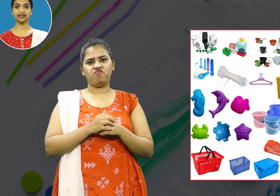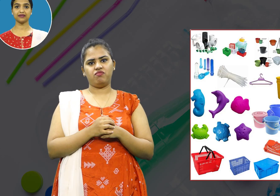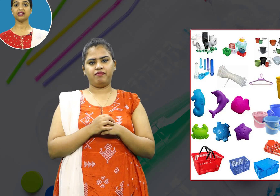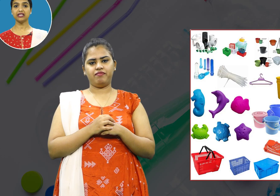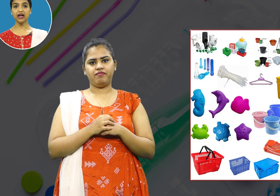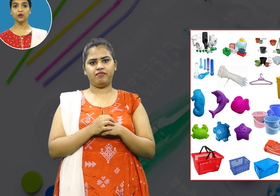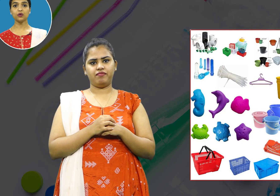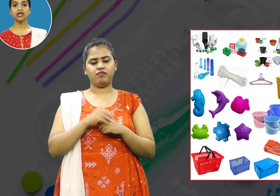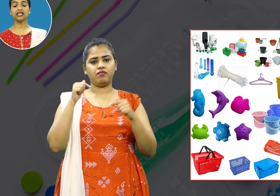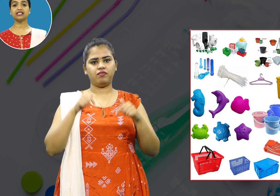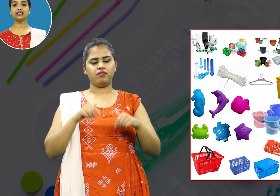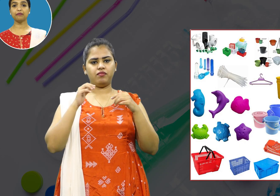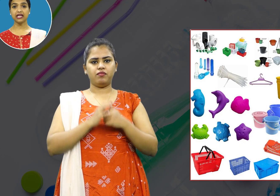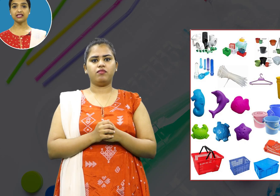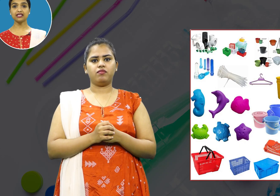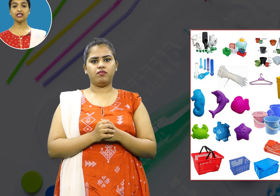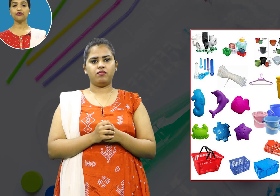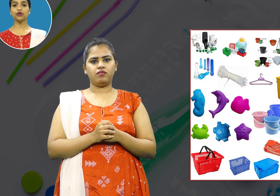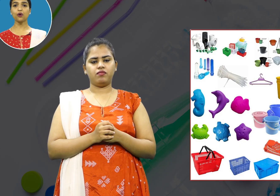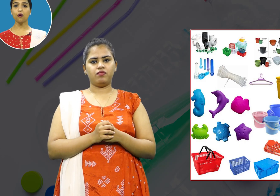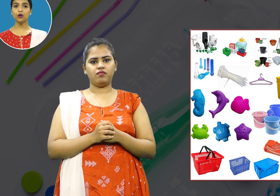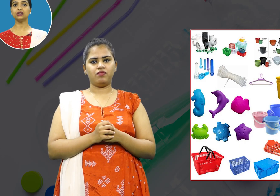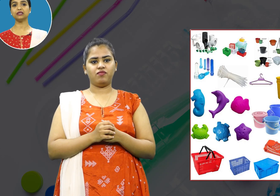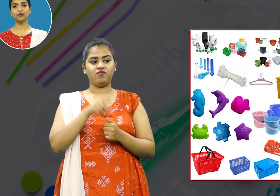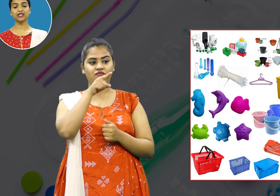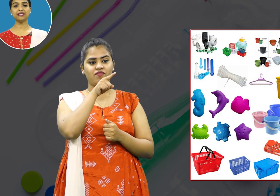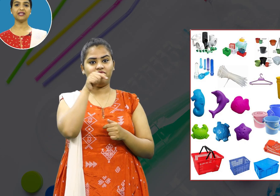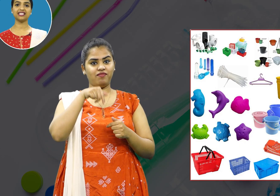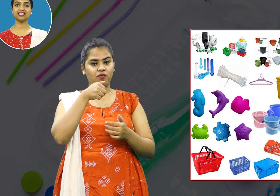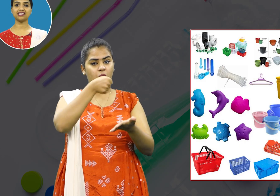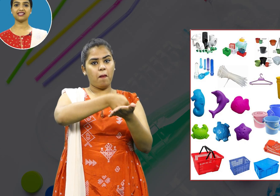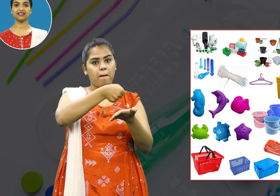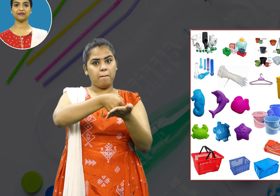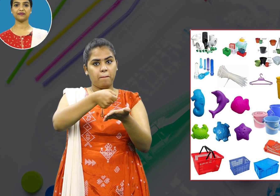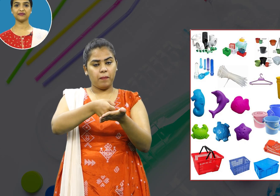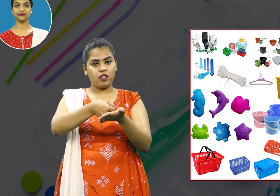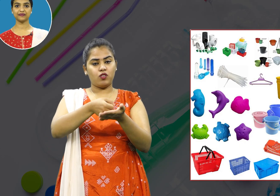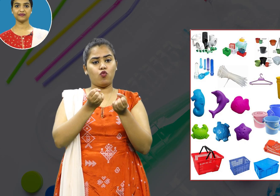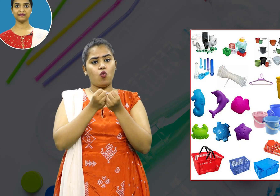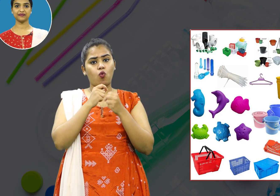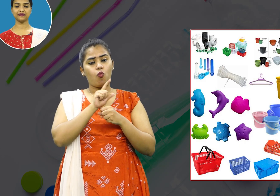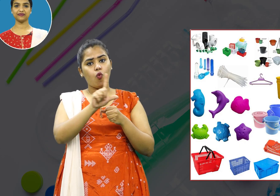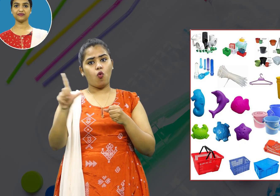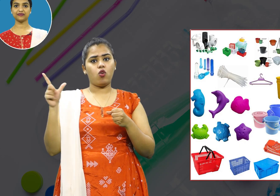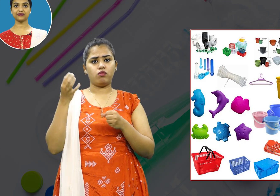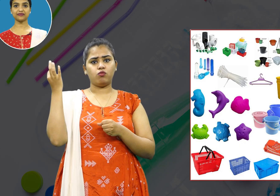substances. Now, it is the basis for all the modern materials.